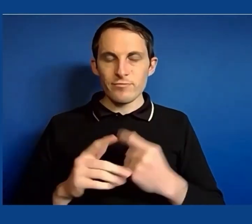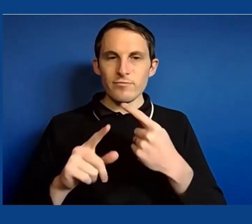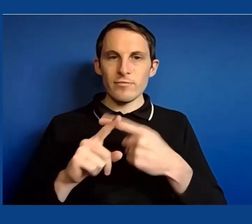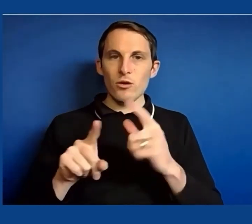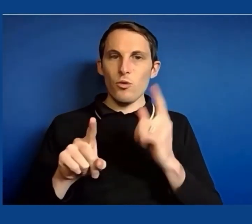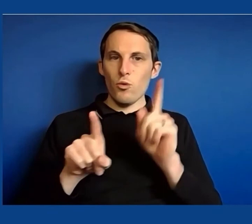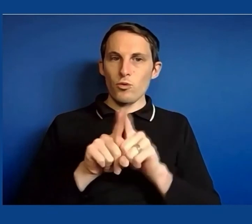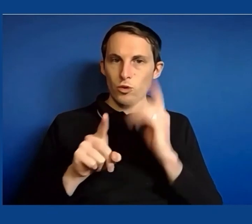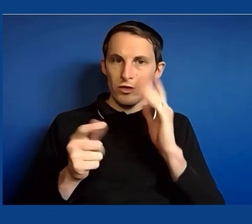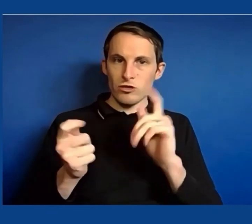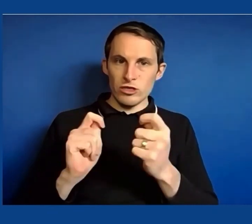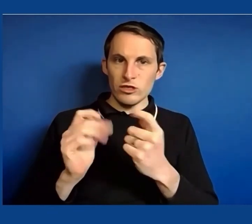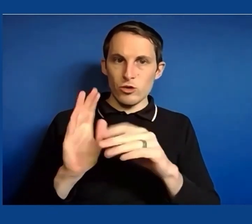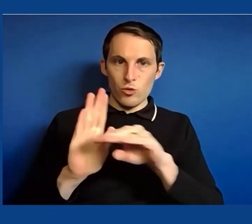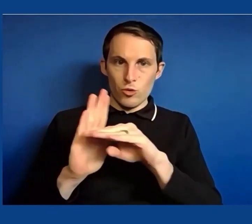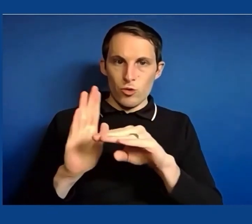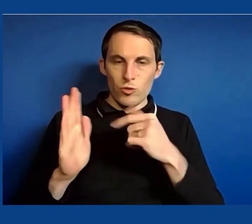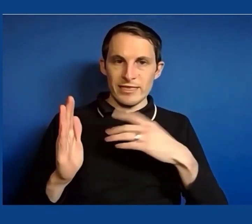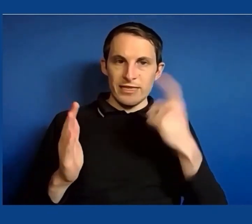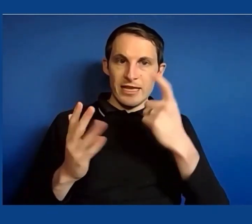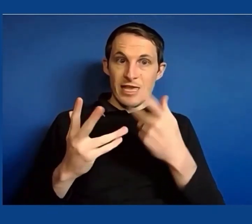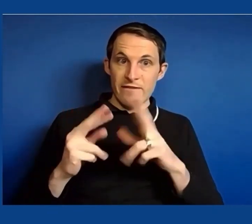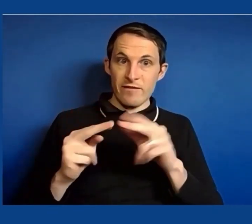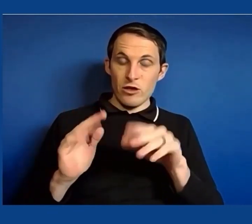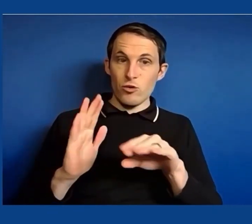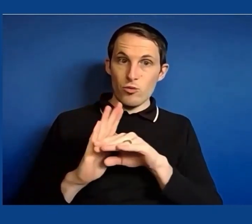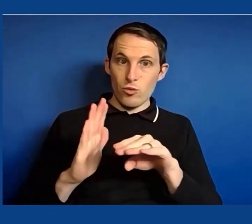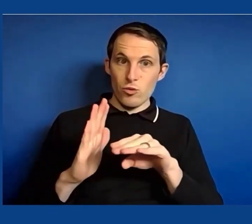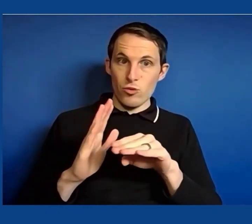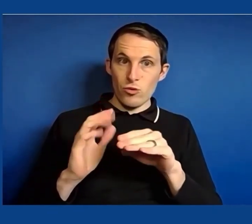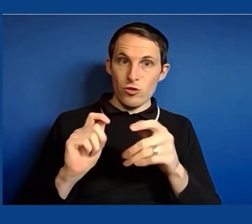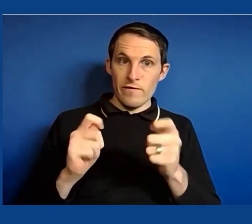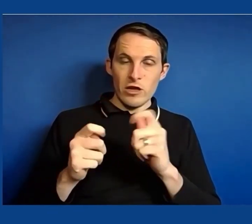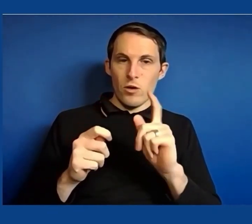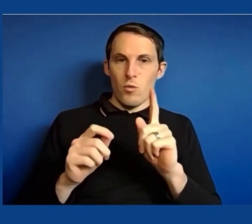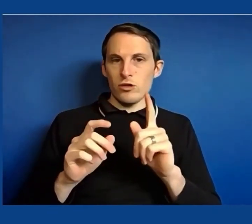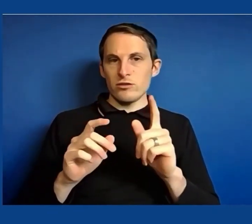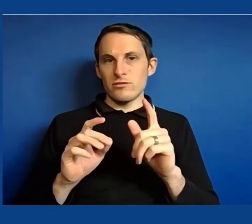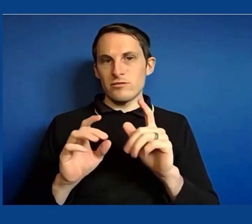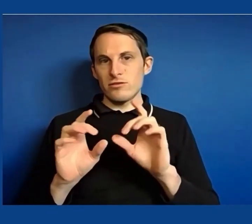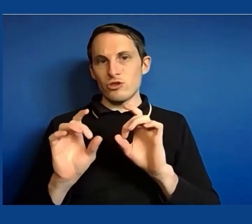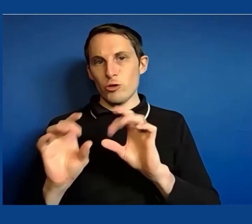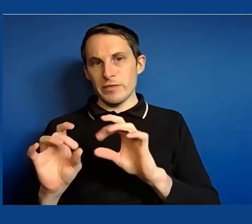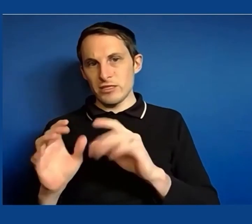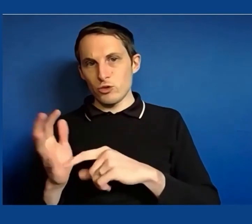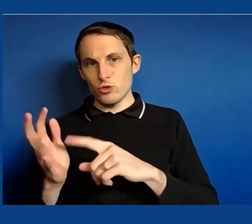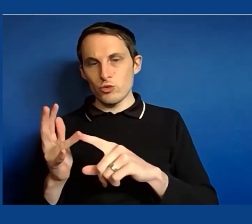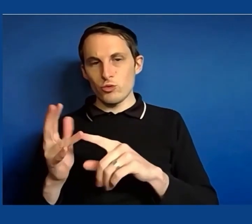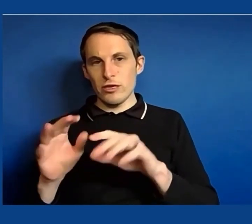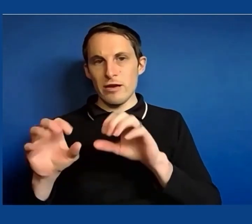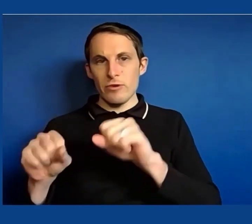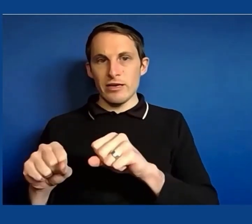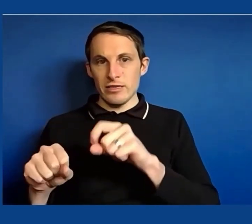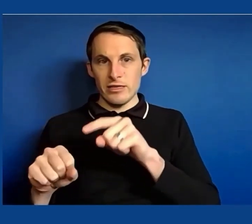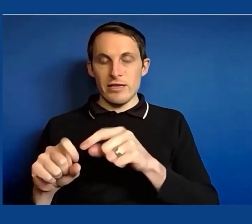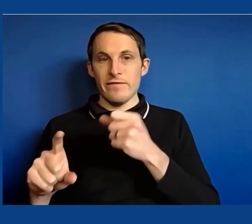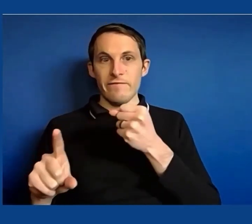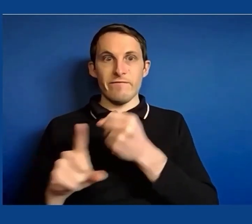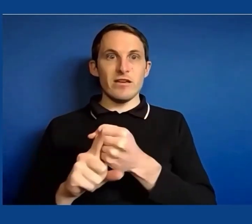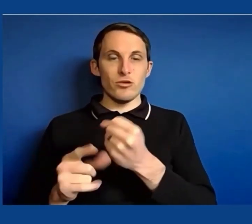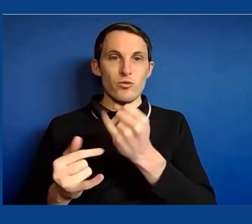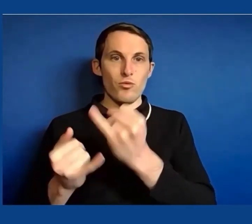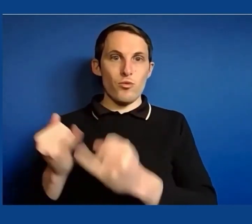ask whether if the rule were to be overturned, the disturbance to apprehend would be disproportionate to the benefit